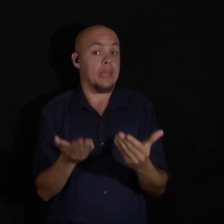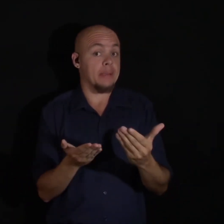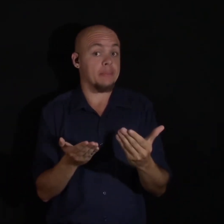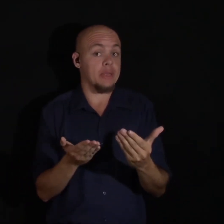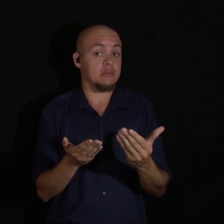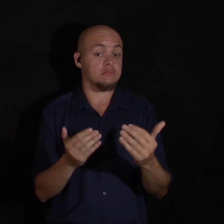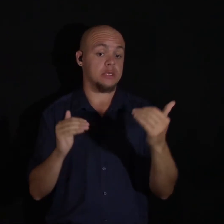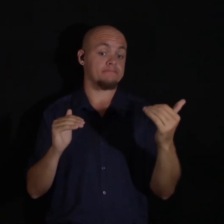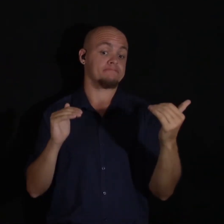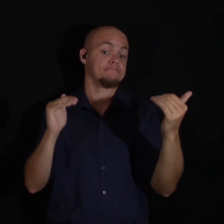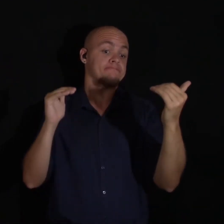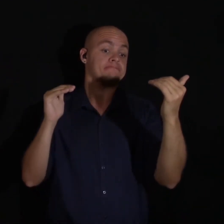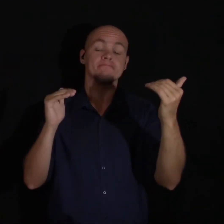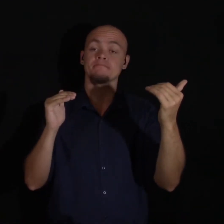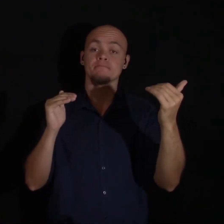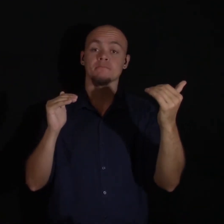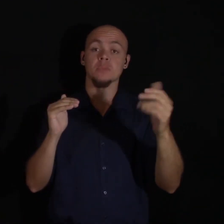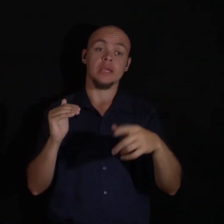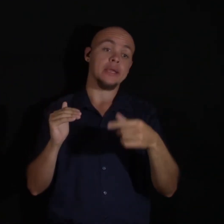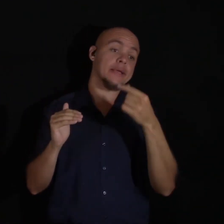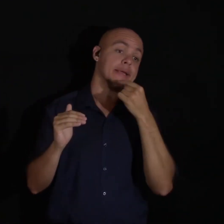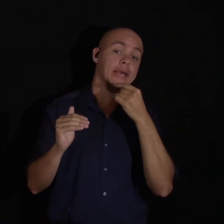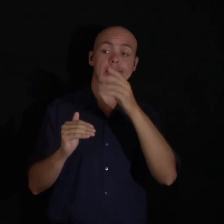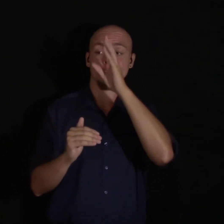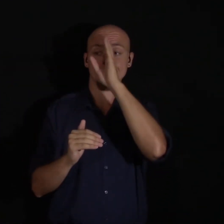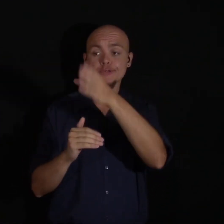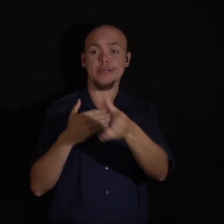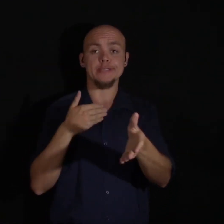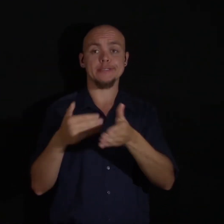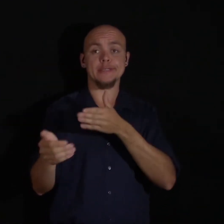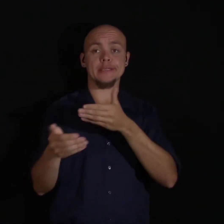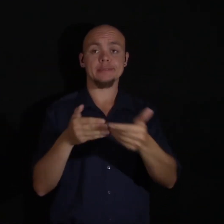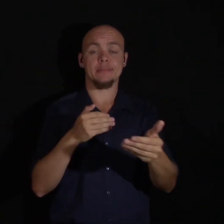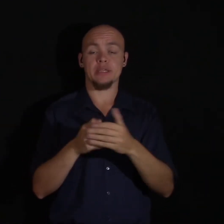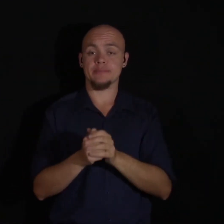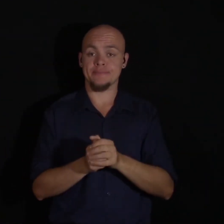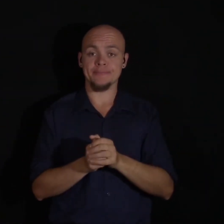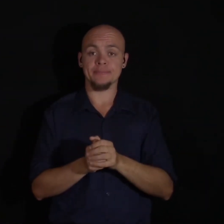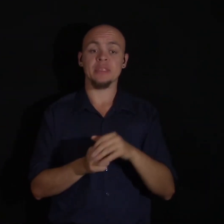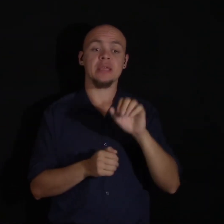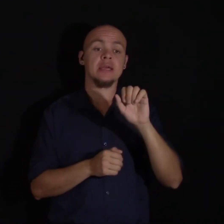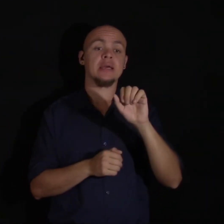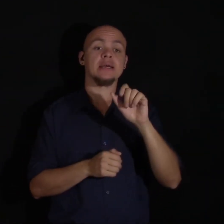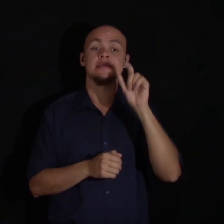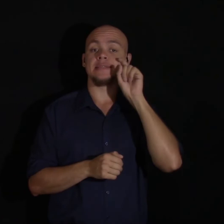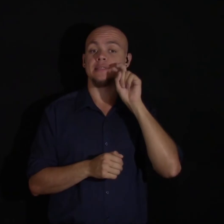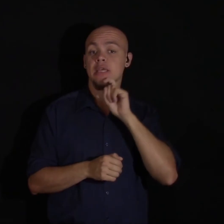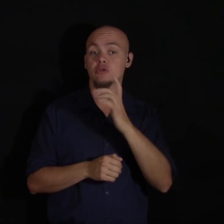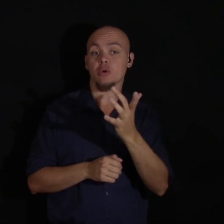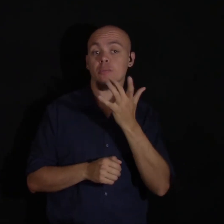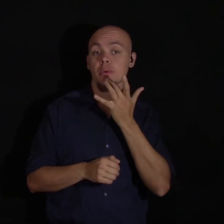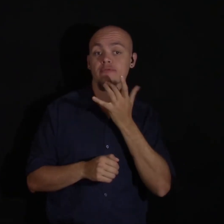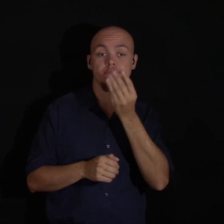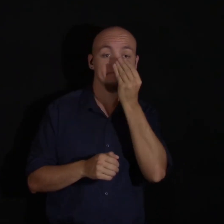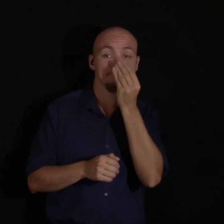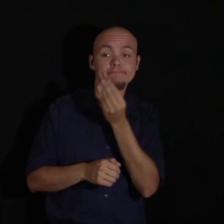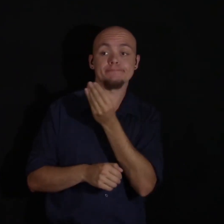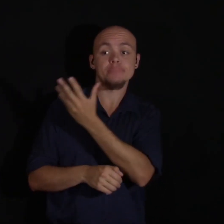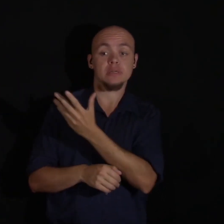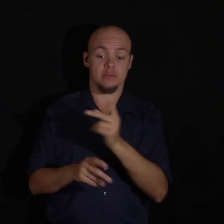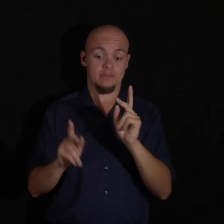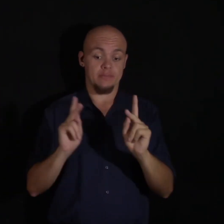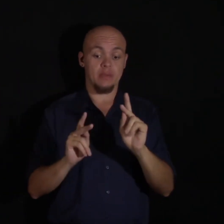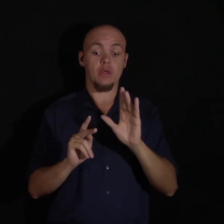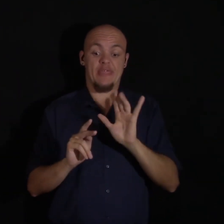reached a state where it didn't matter who was gay or straight, that sexual orientation was no longer an issue, maybe those people